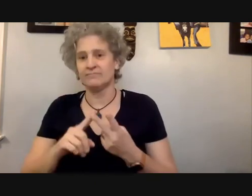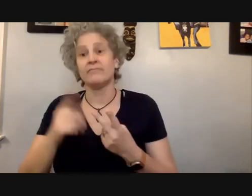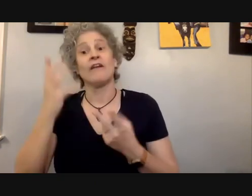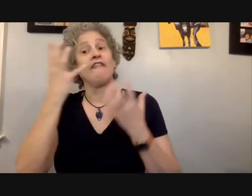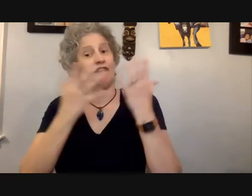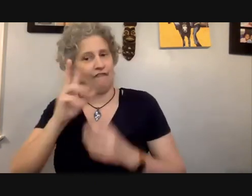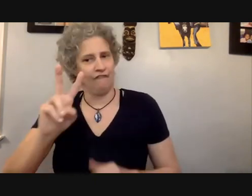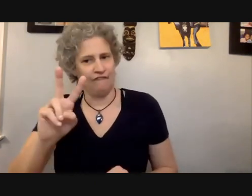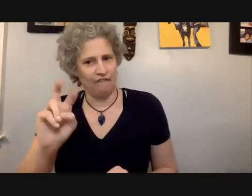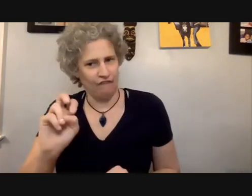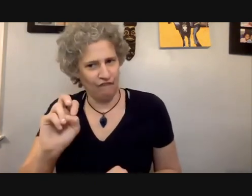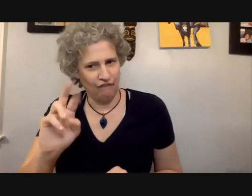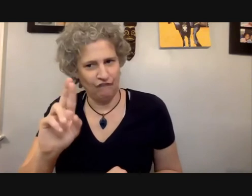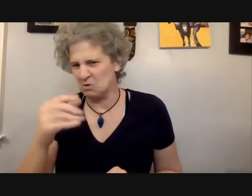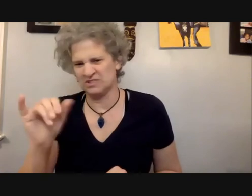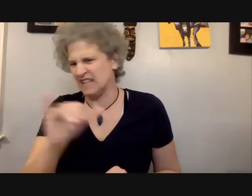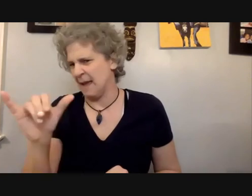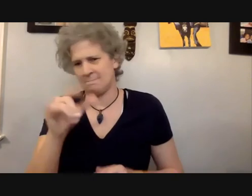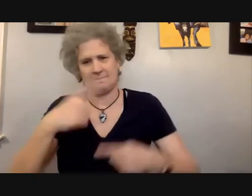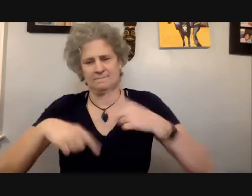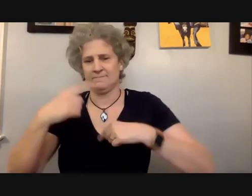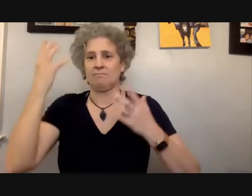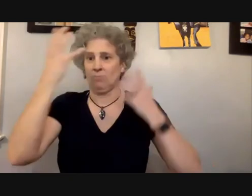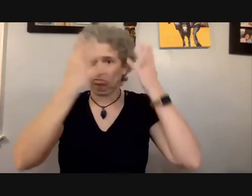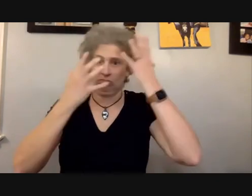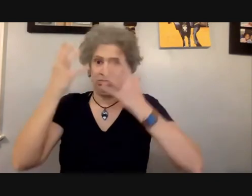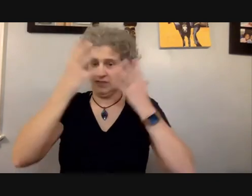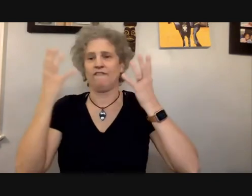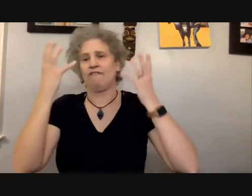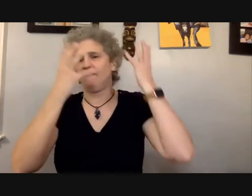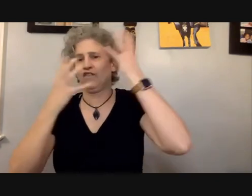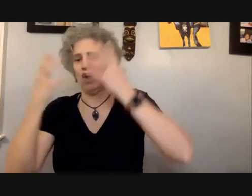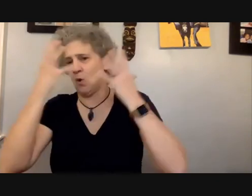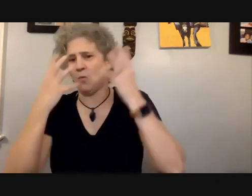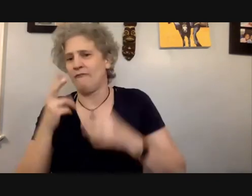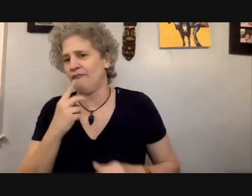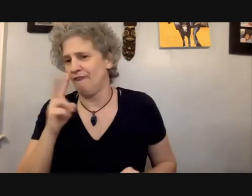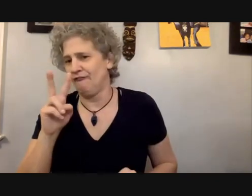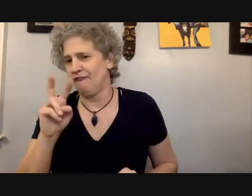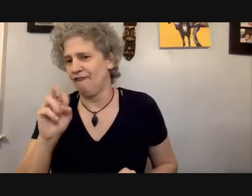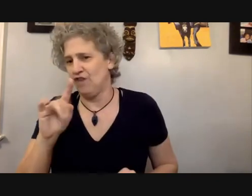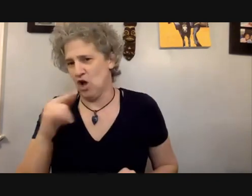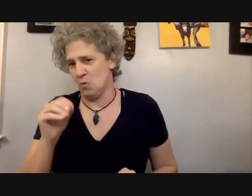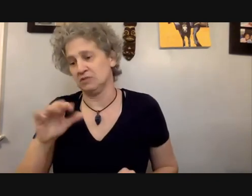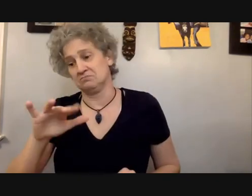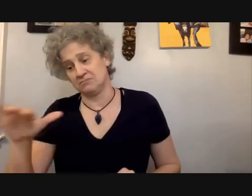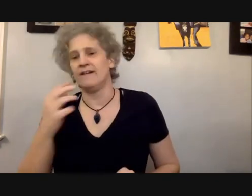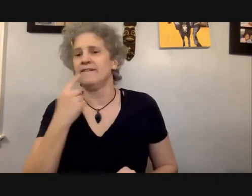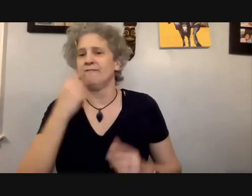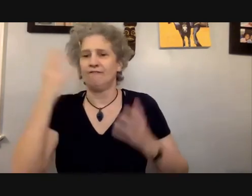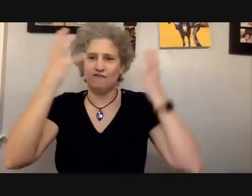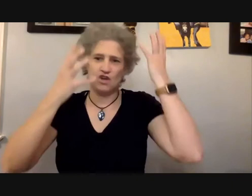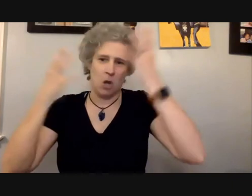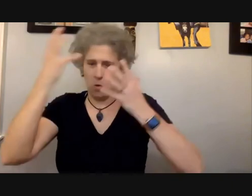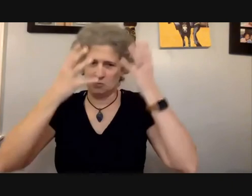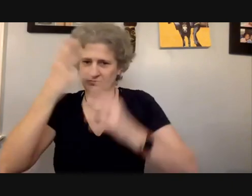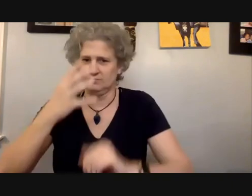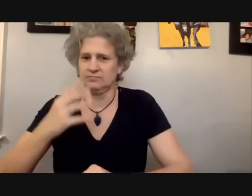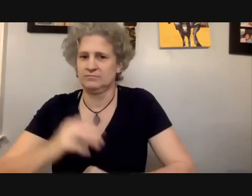you go get checked out by an ENT and you come to find out that, they have some balance issues with their vestibular system. A lot of deaf people have